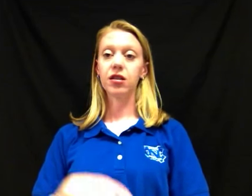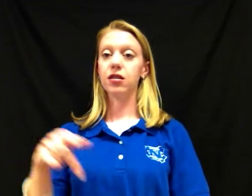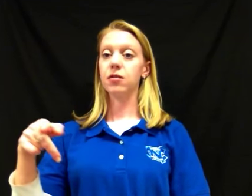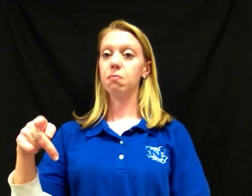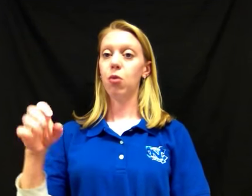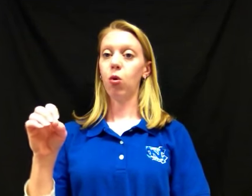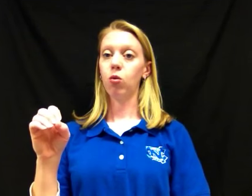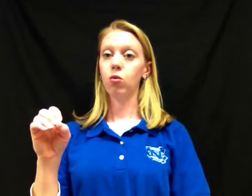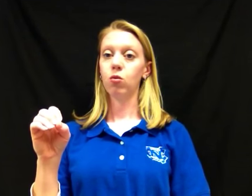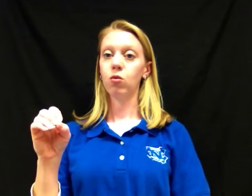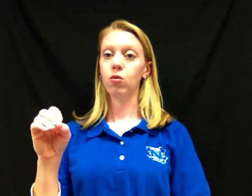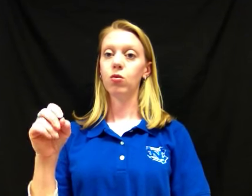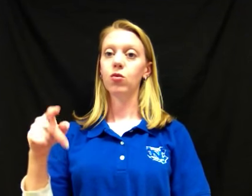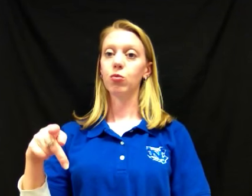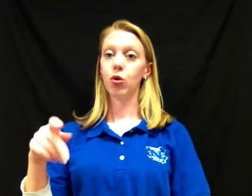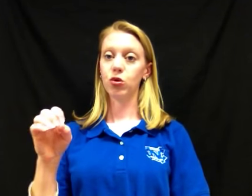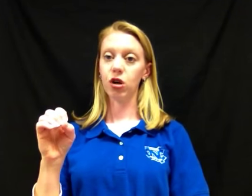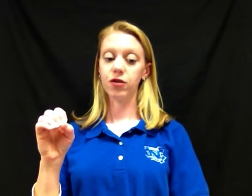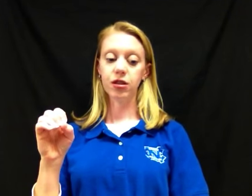is the post office.